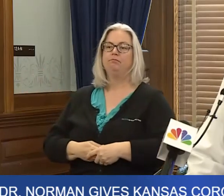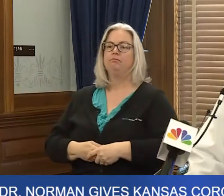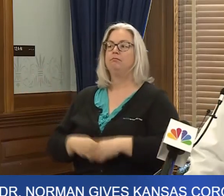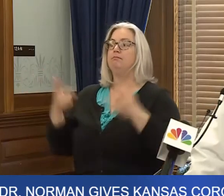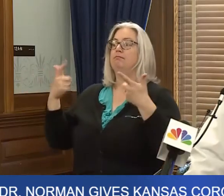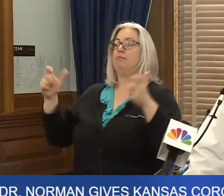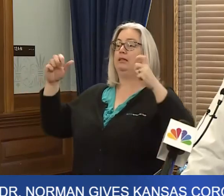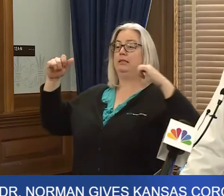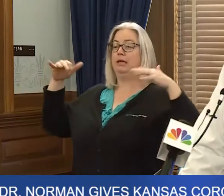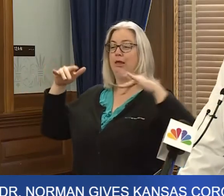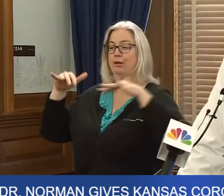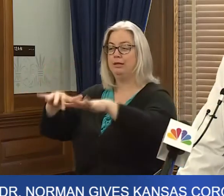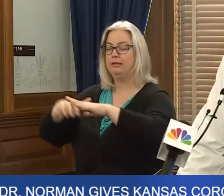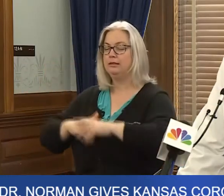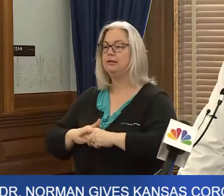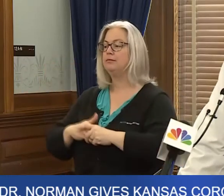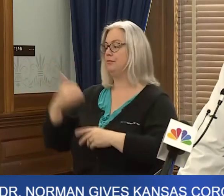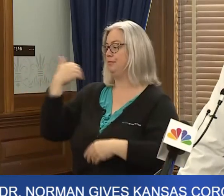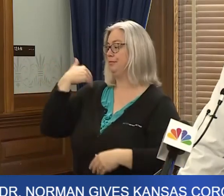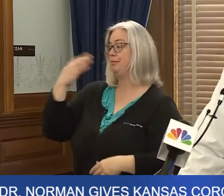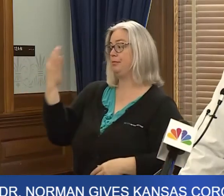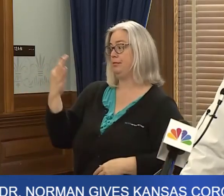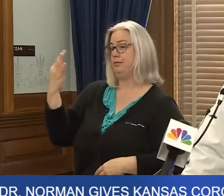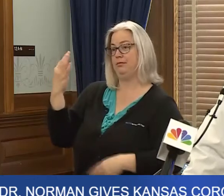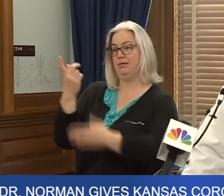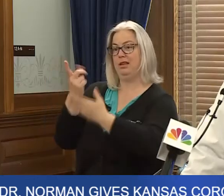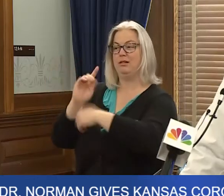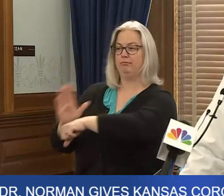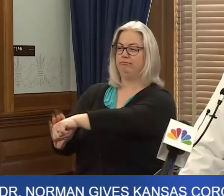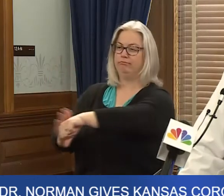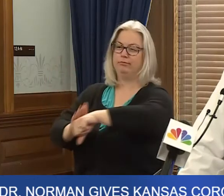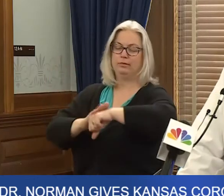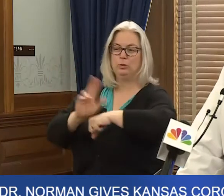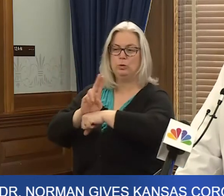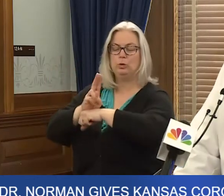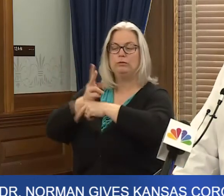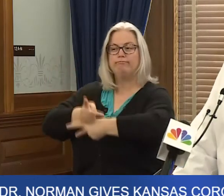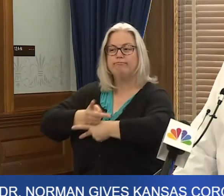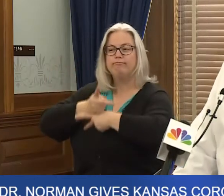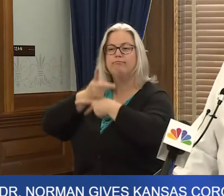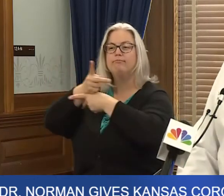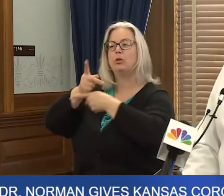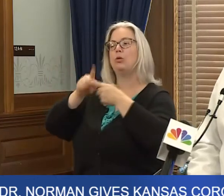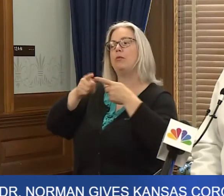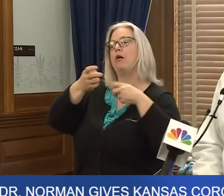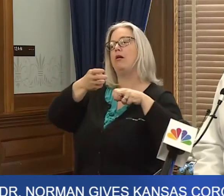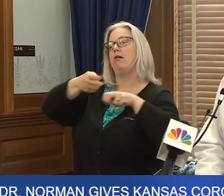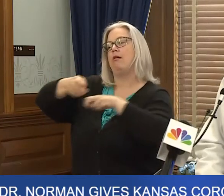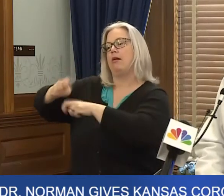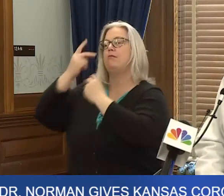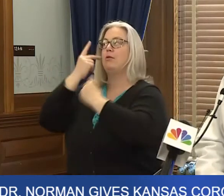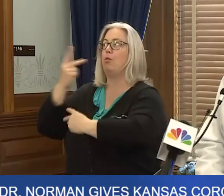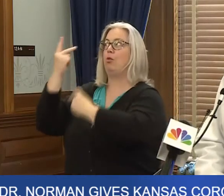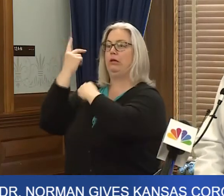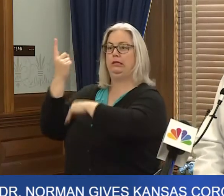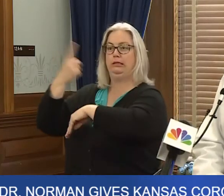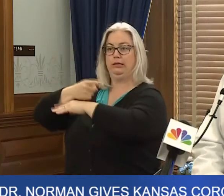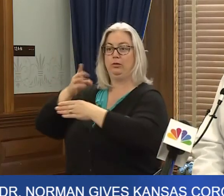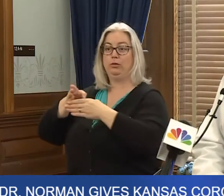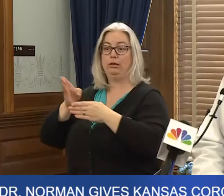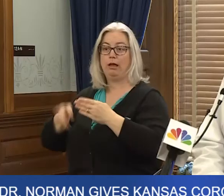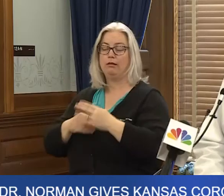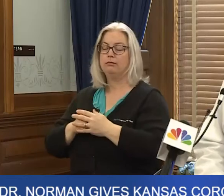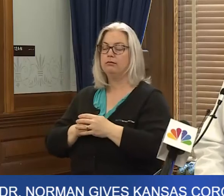Mass gatherings. On Friday of last week, I warned about exercising caution moving into the Memorial Day weekend. While